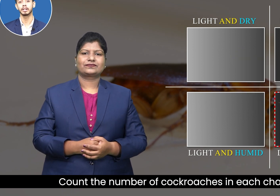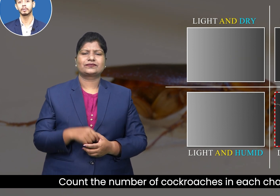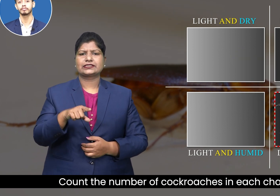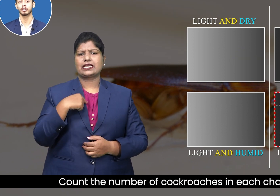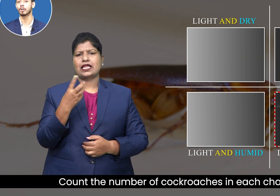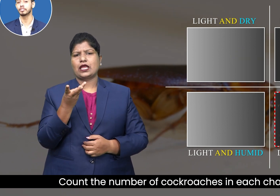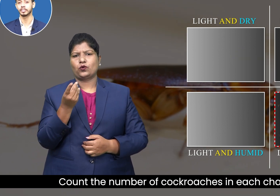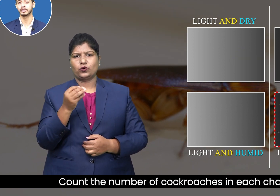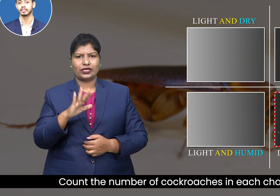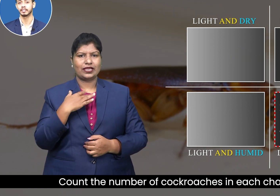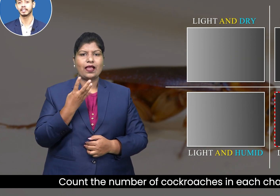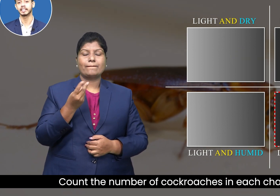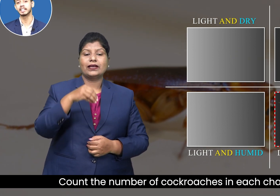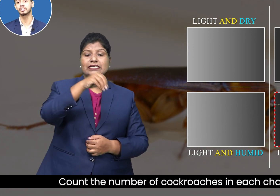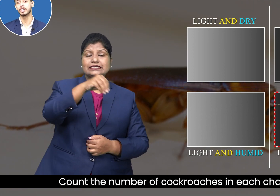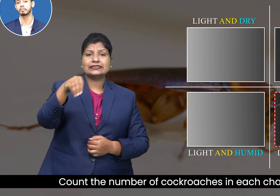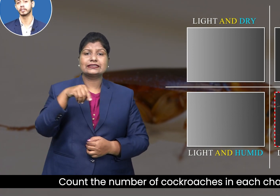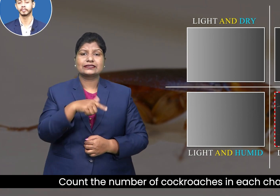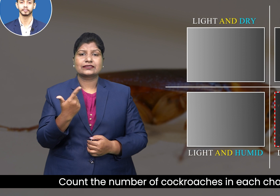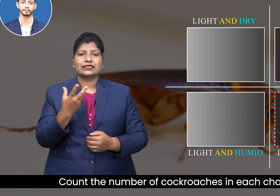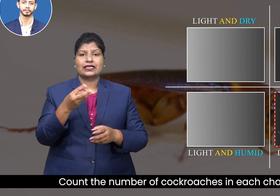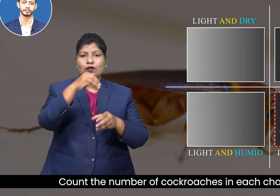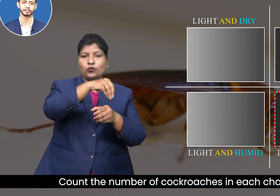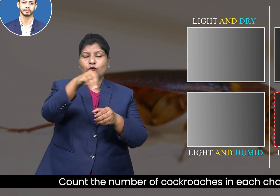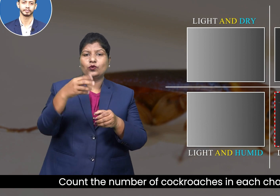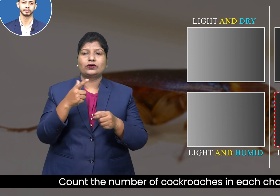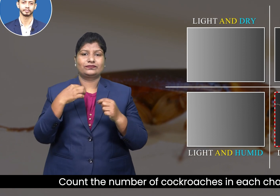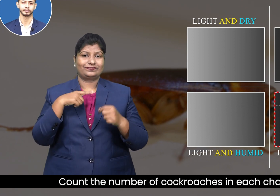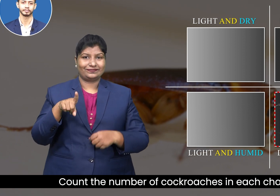Count the number of cockroaches in each chamber.